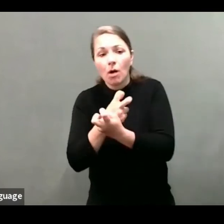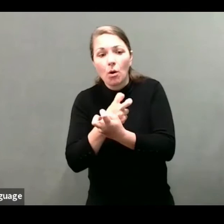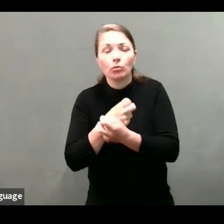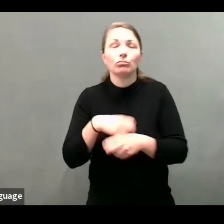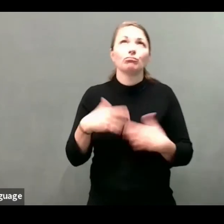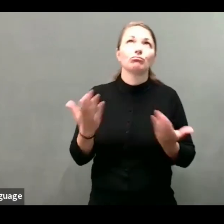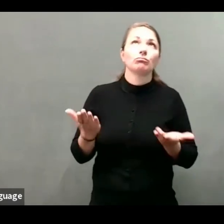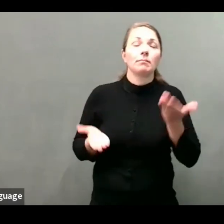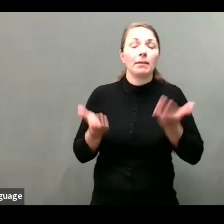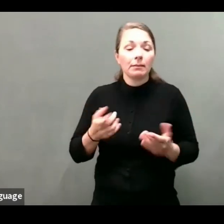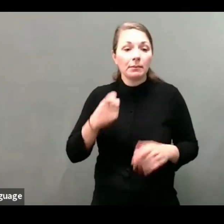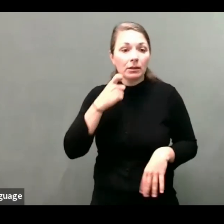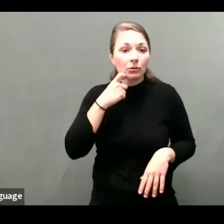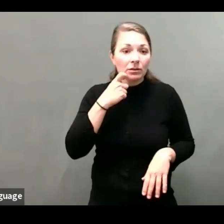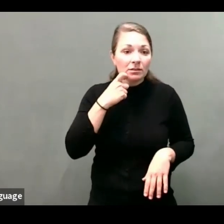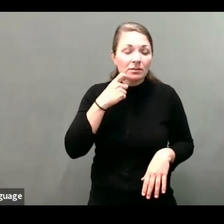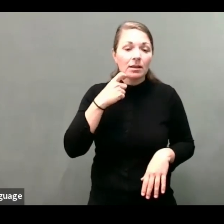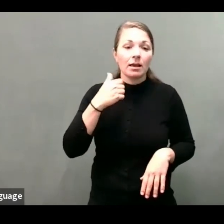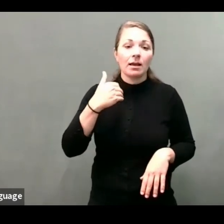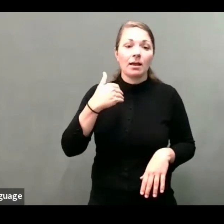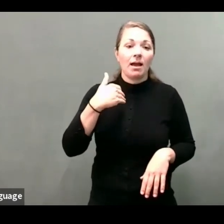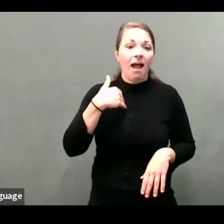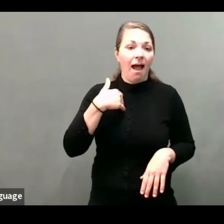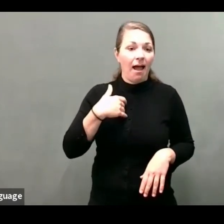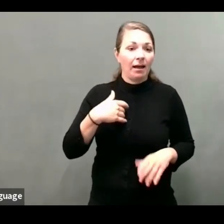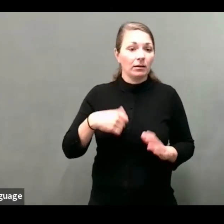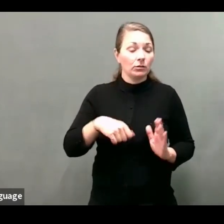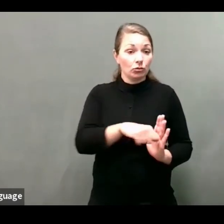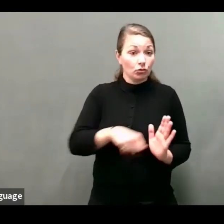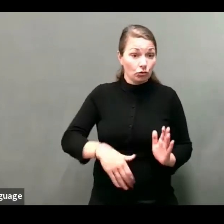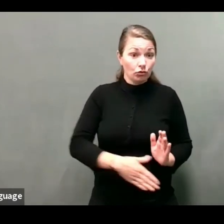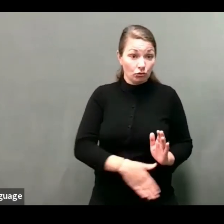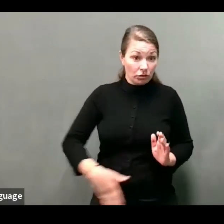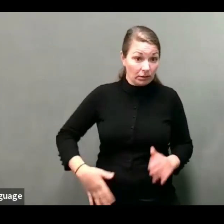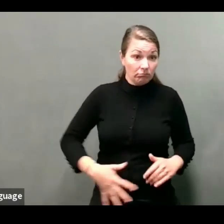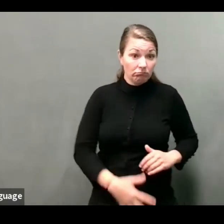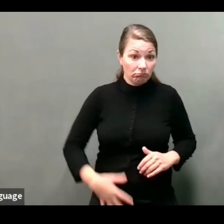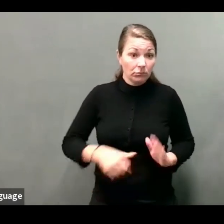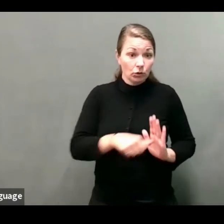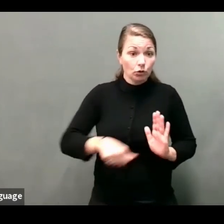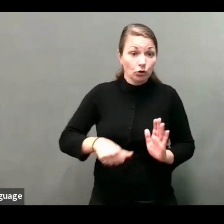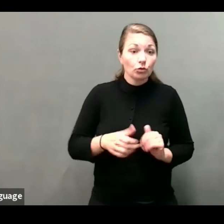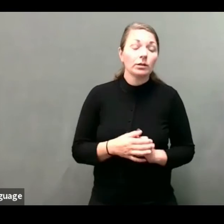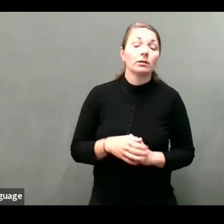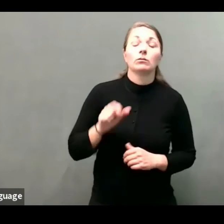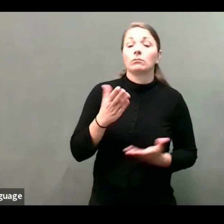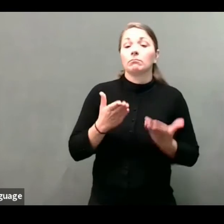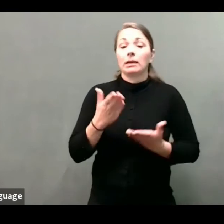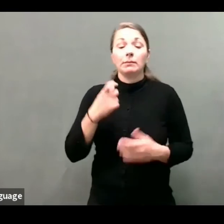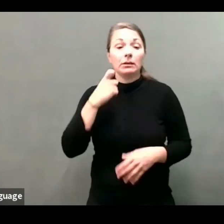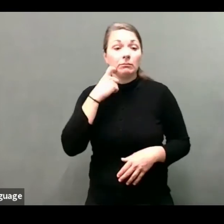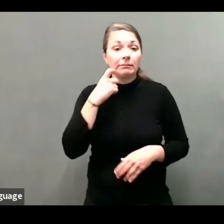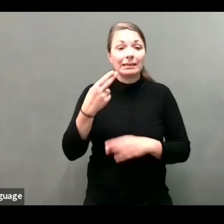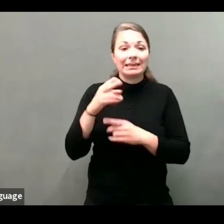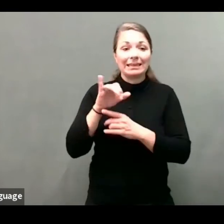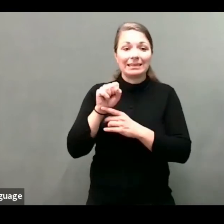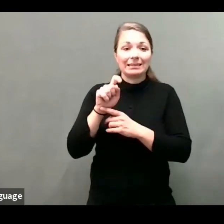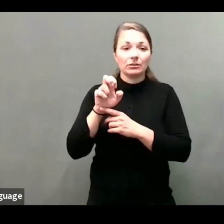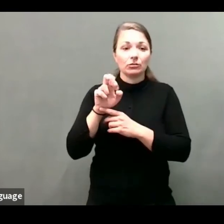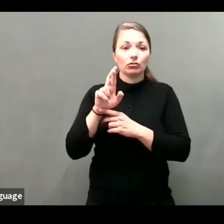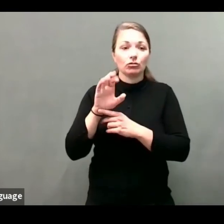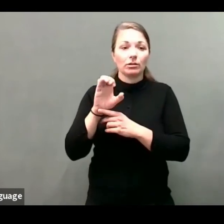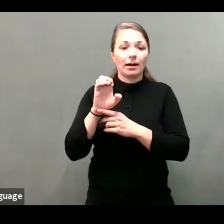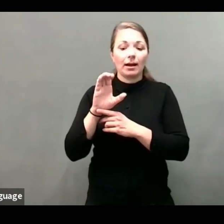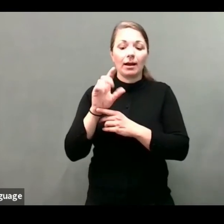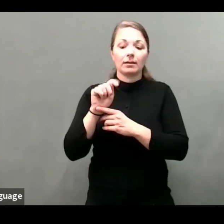they recently had bottom surgery, or maybe they recently had a hysterectomy. All of those things